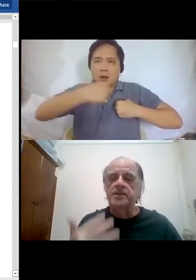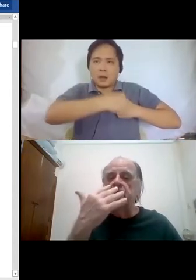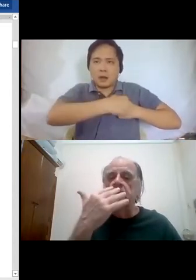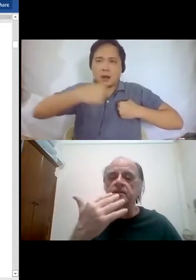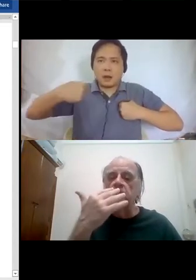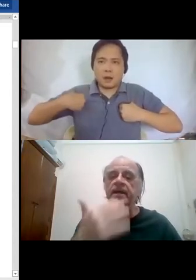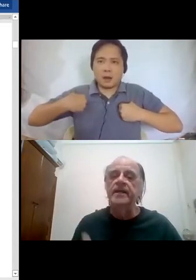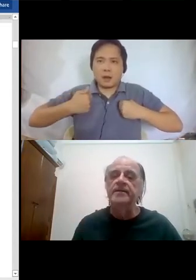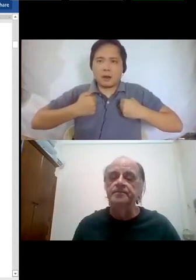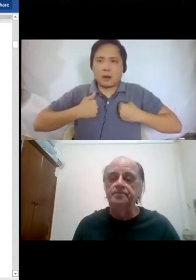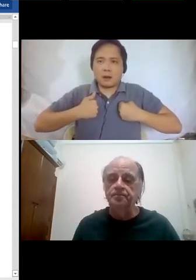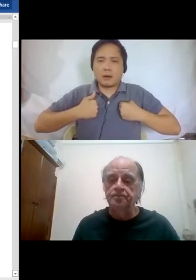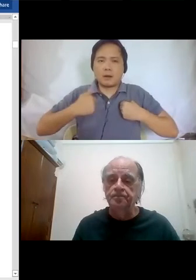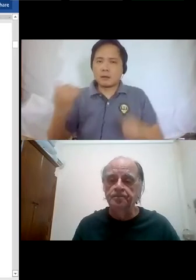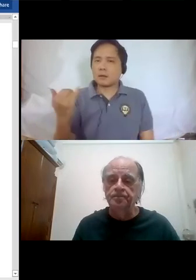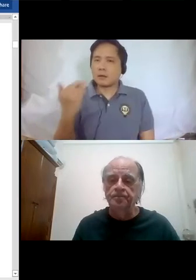And smell is one hand.